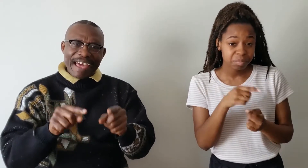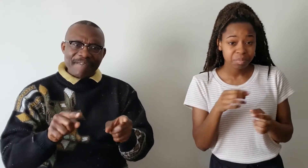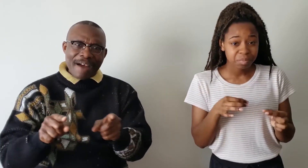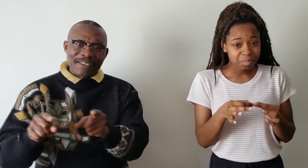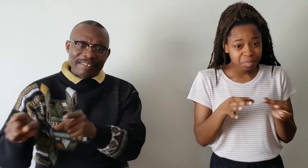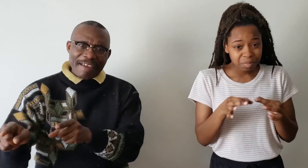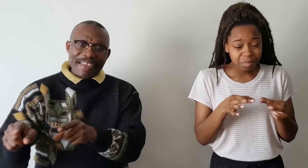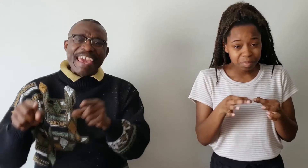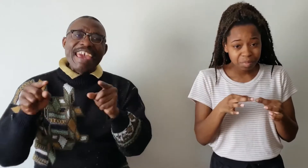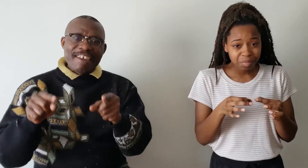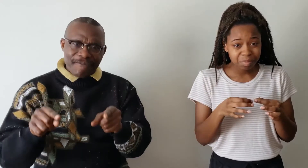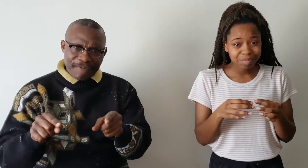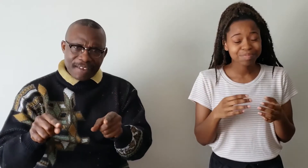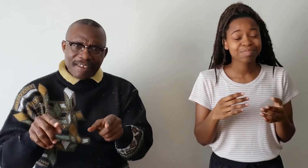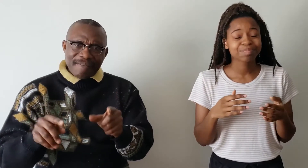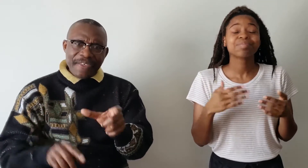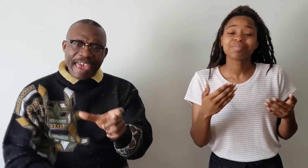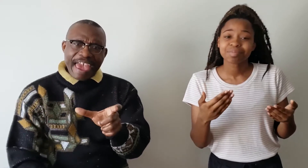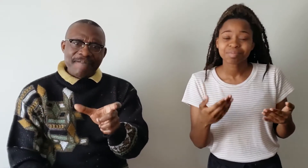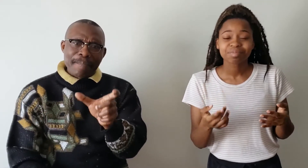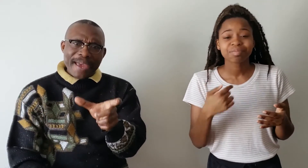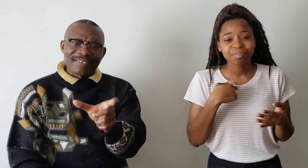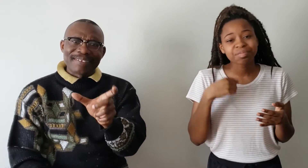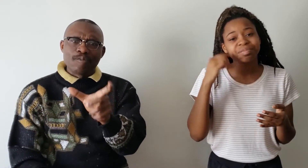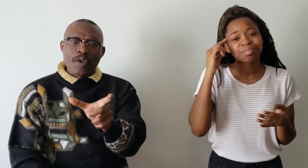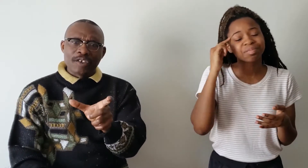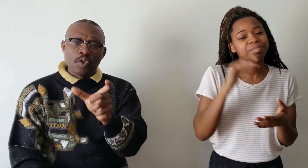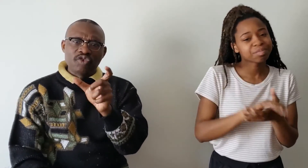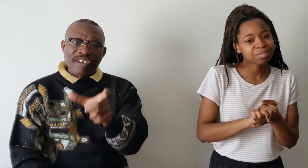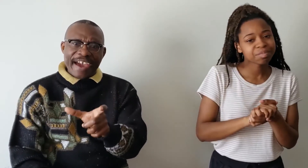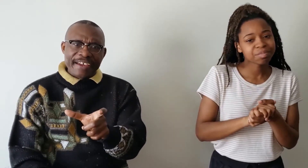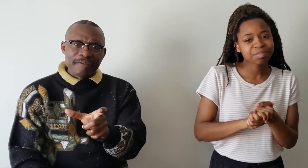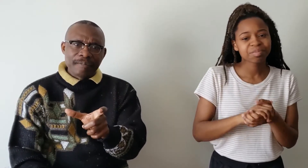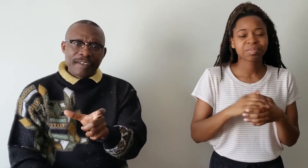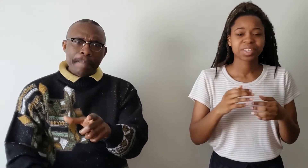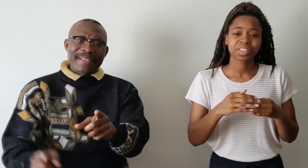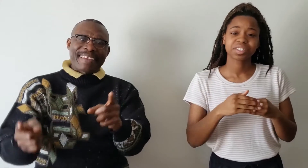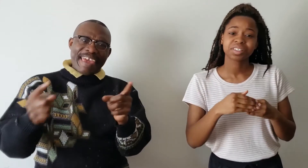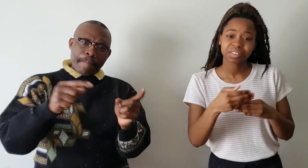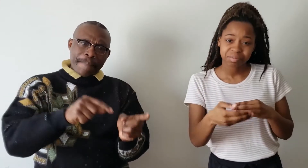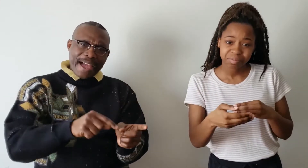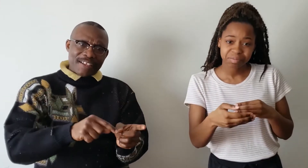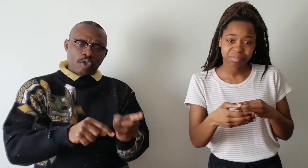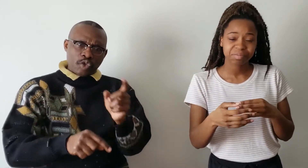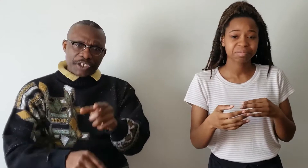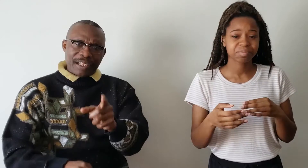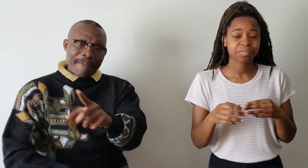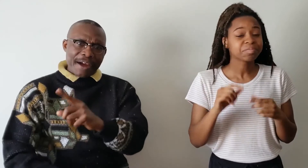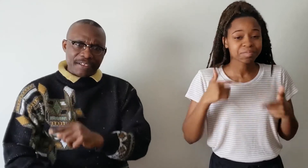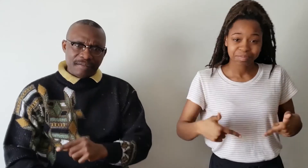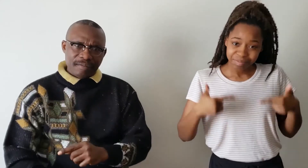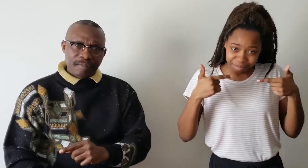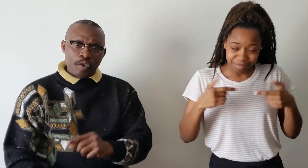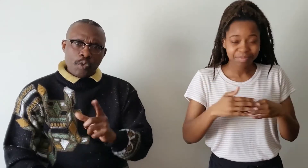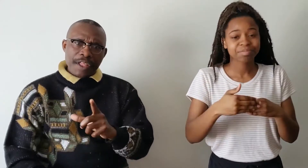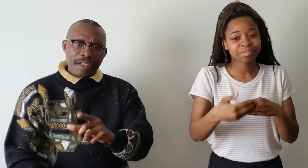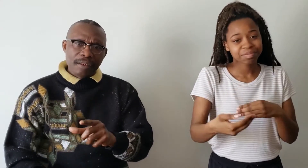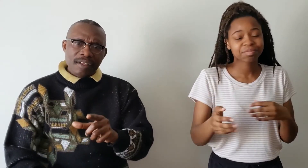life after death if they ever met someone who died but came back to tell about it. Well, this